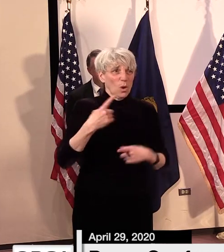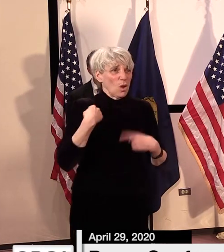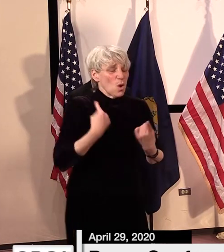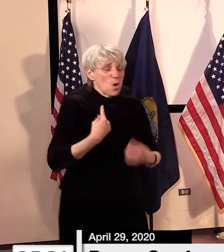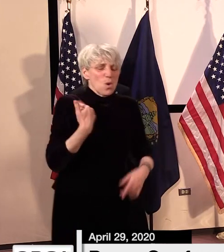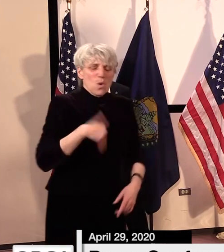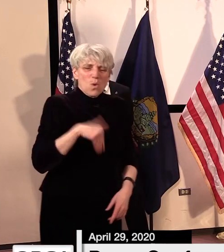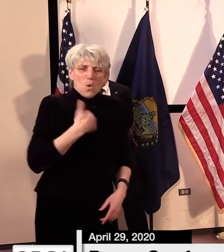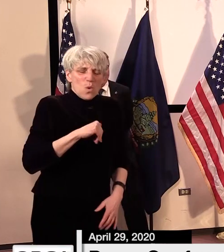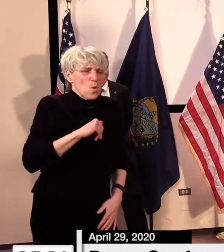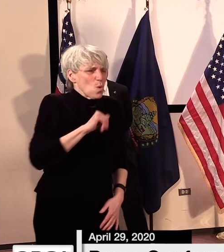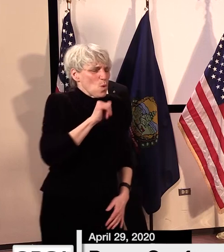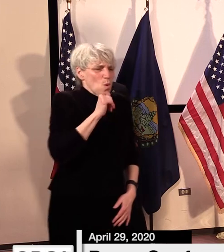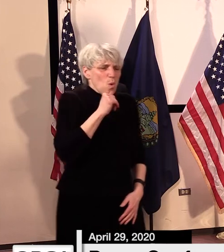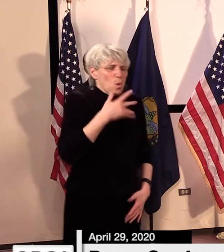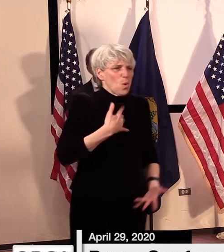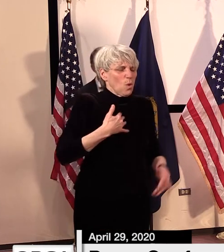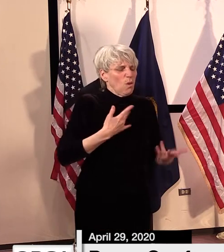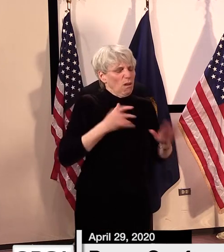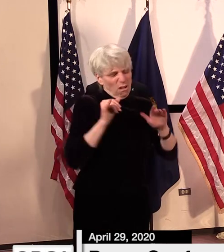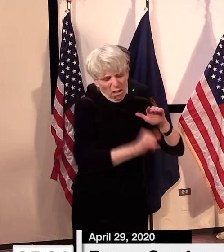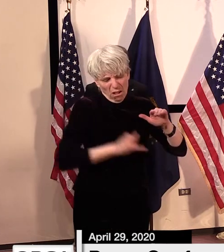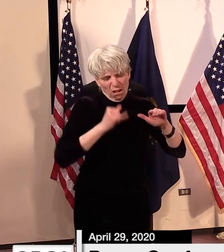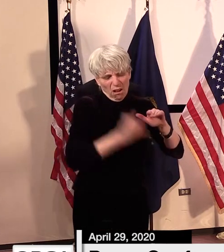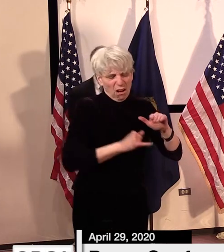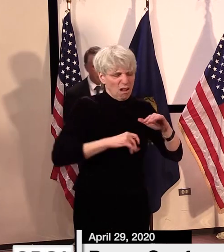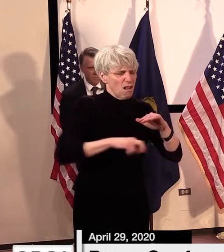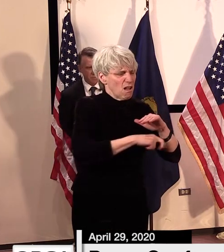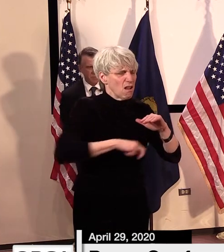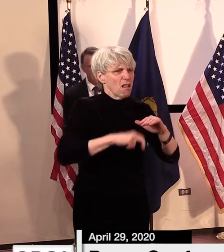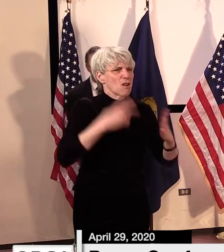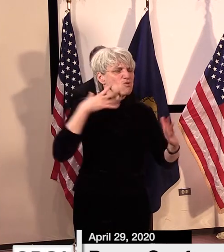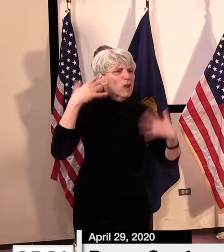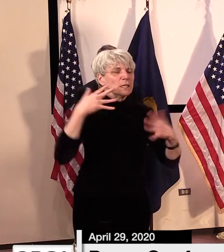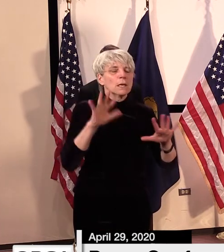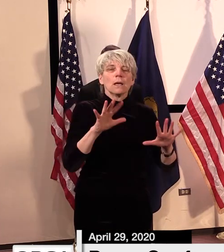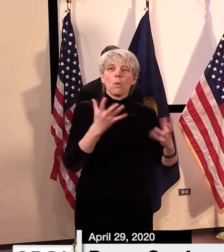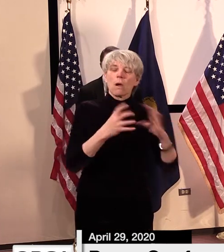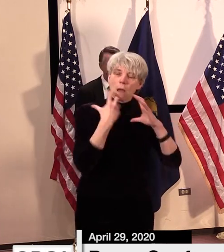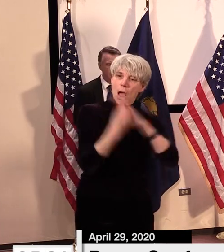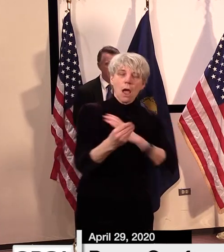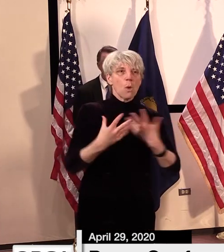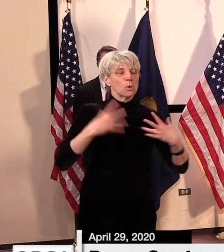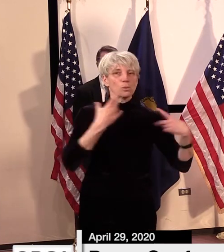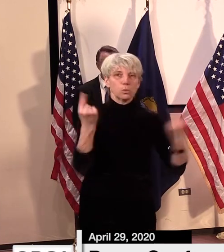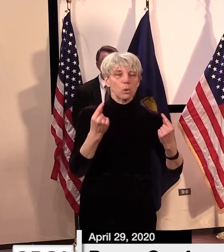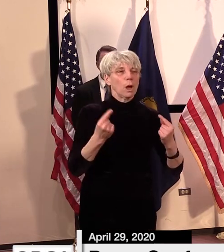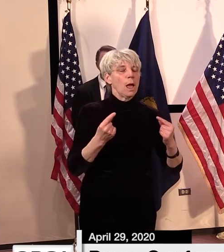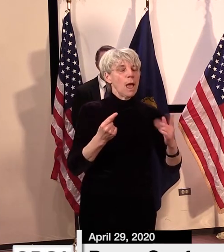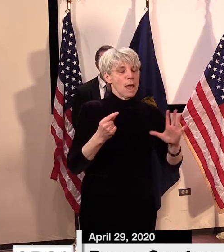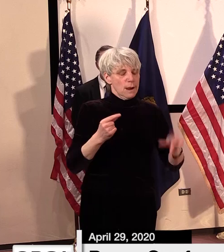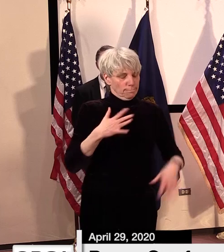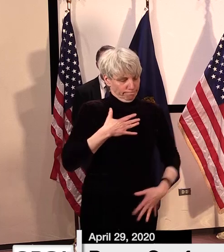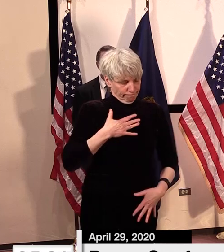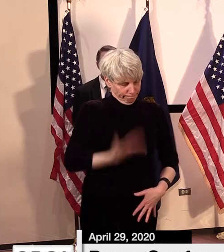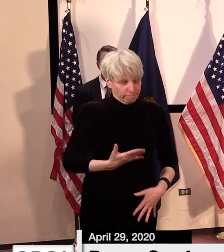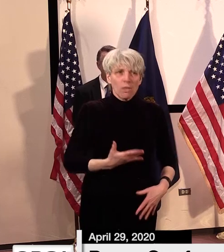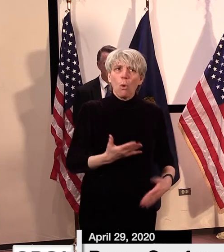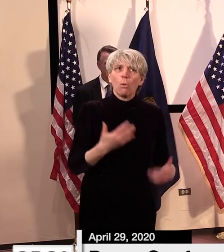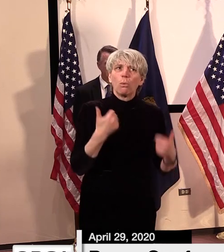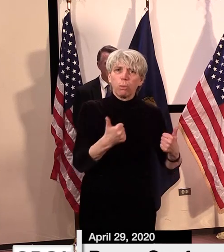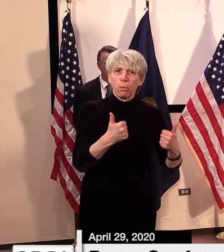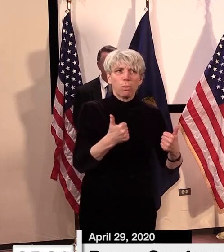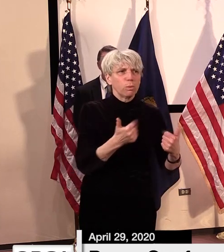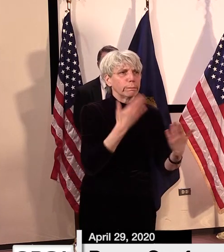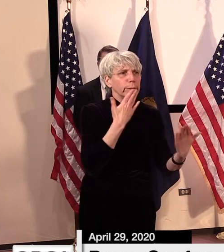that people are tiring of, but at the same time been very cooperative with and wanting to